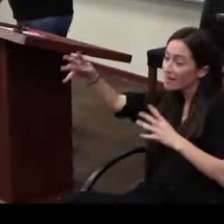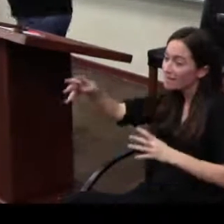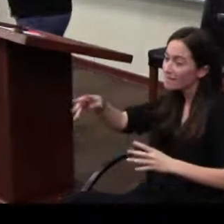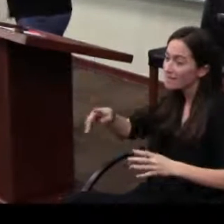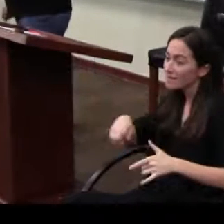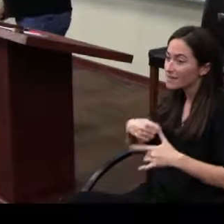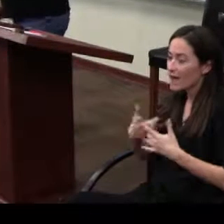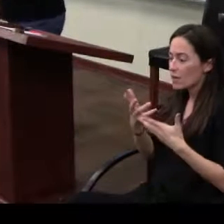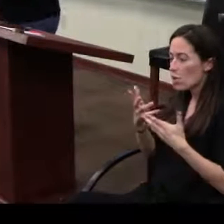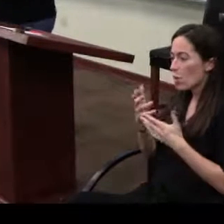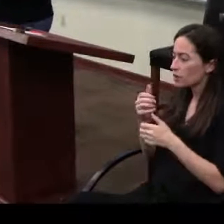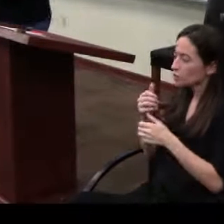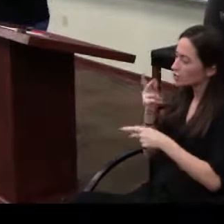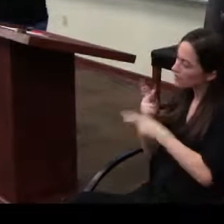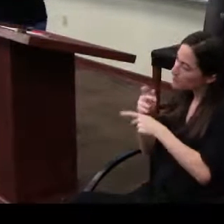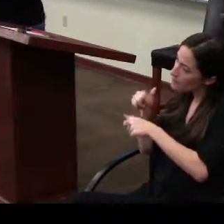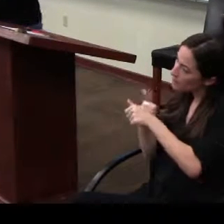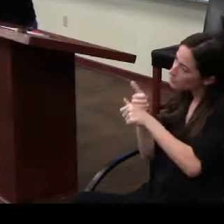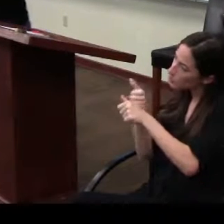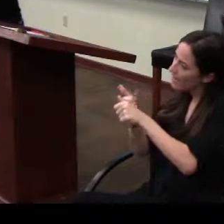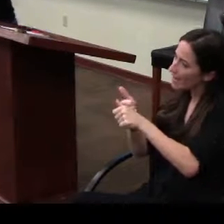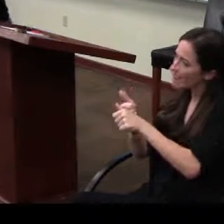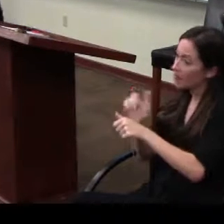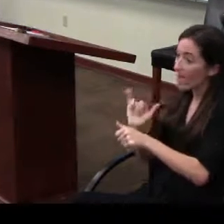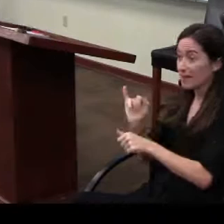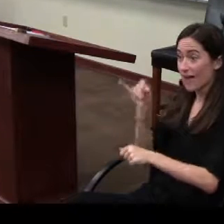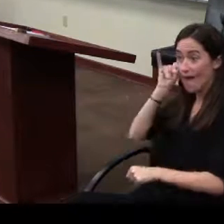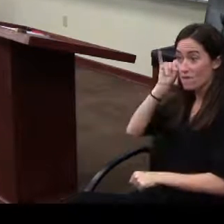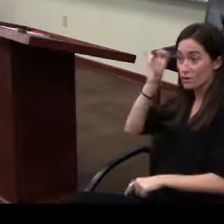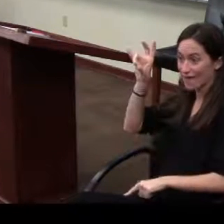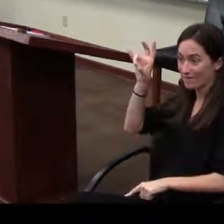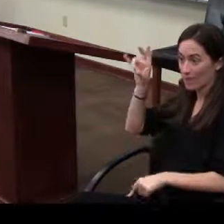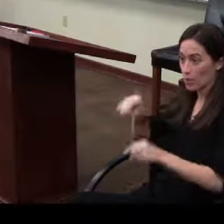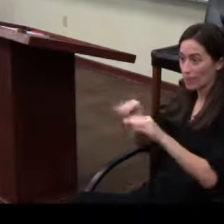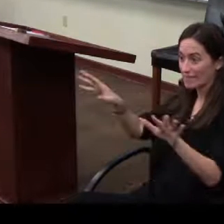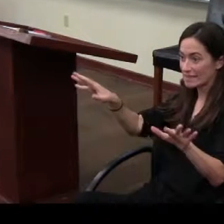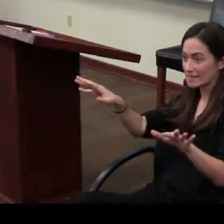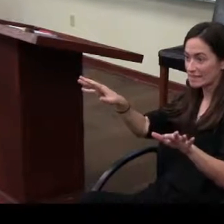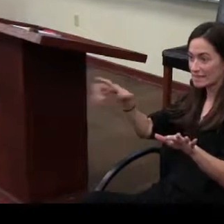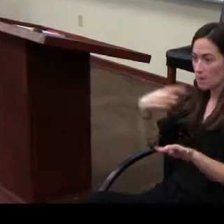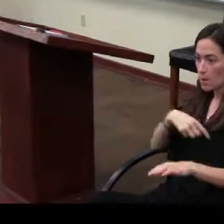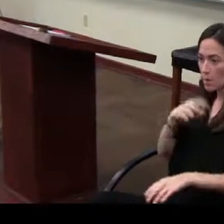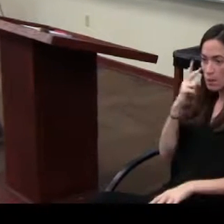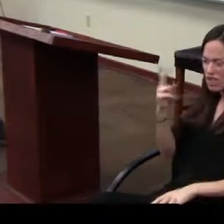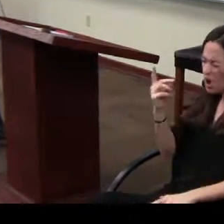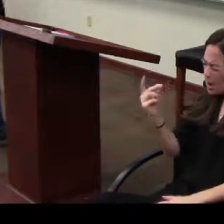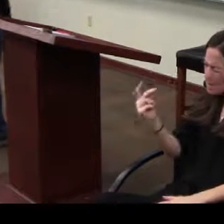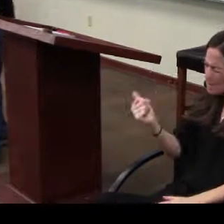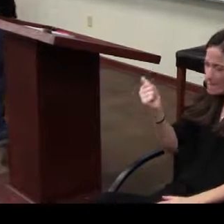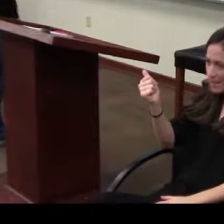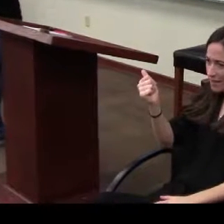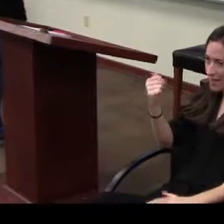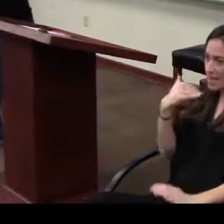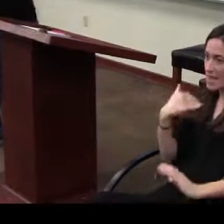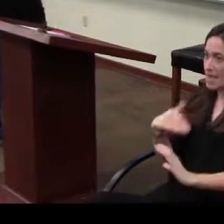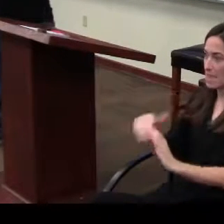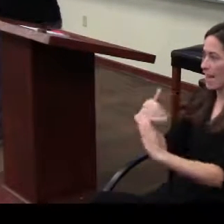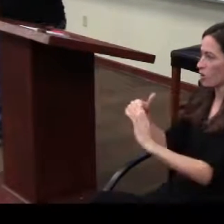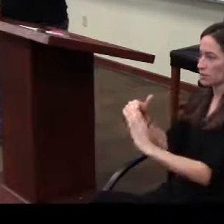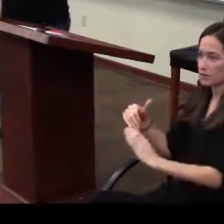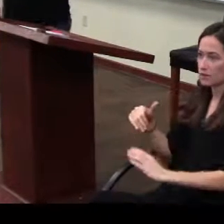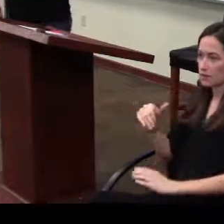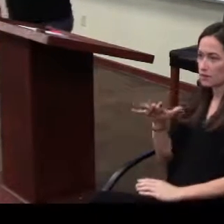And you want to keep them up to date with the latest stuff, right? When the iPhone 7 came out, we saw almost immediately emails that were